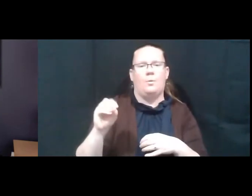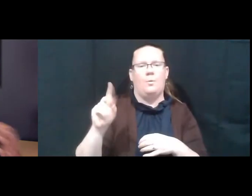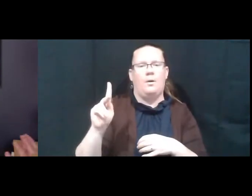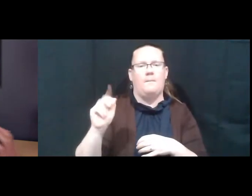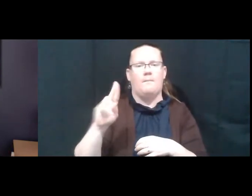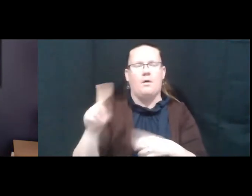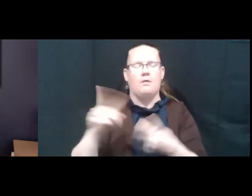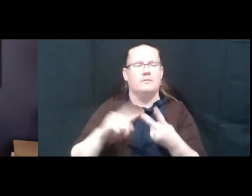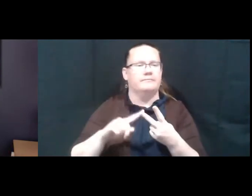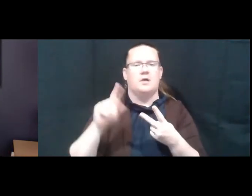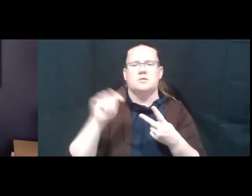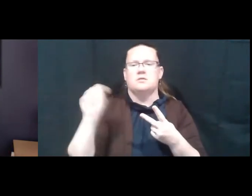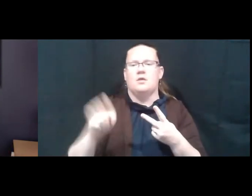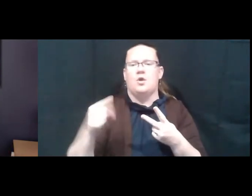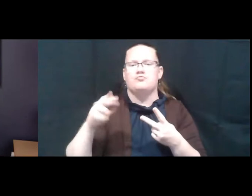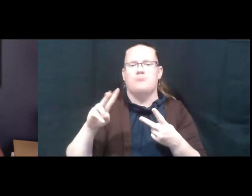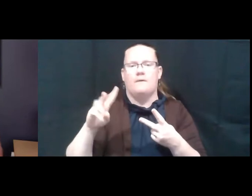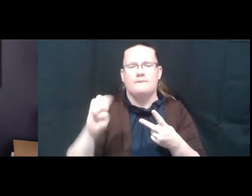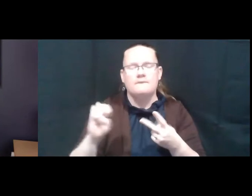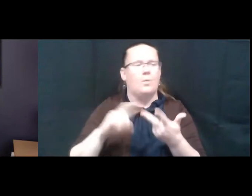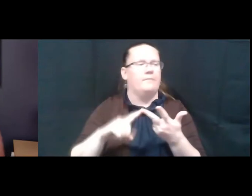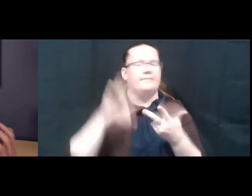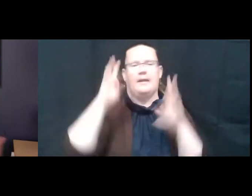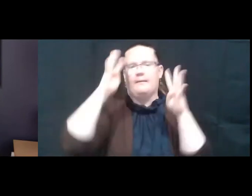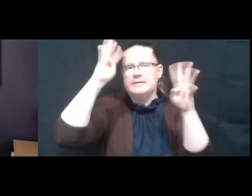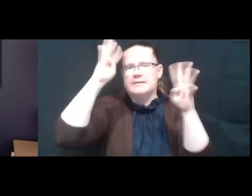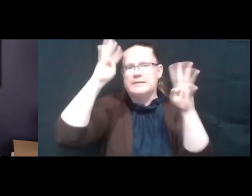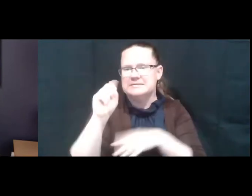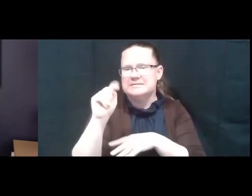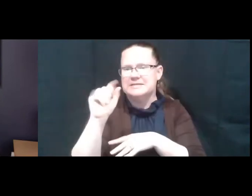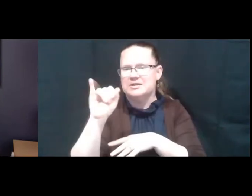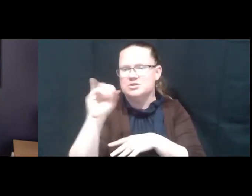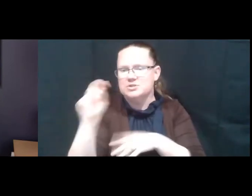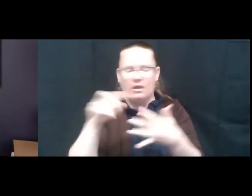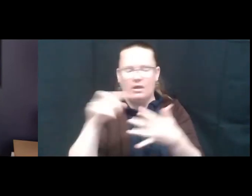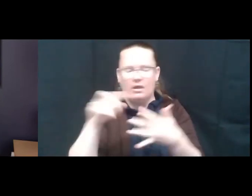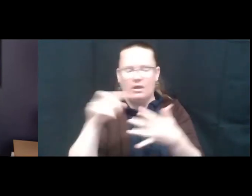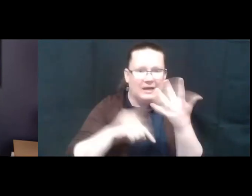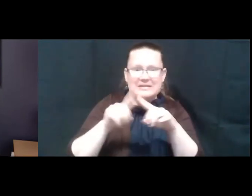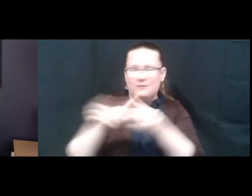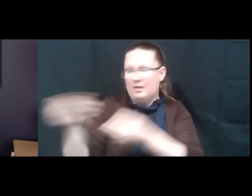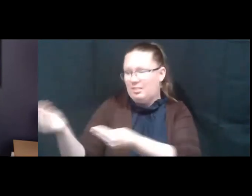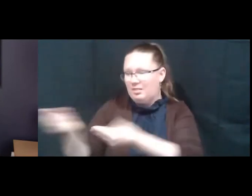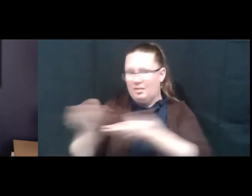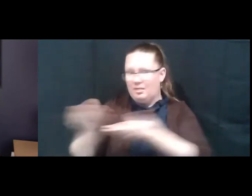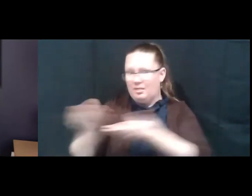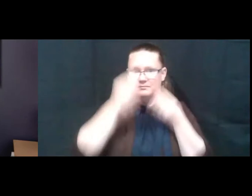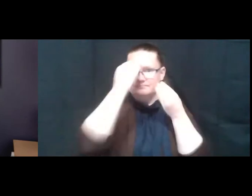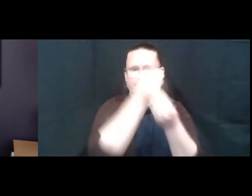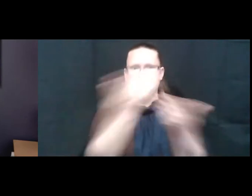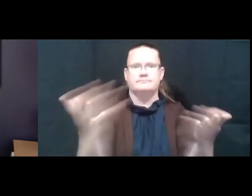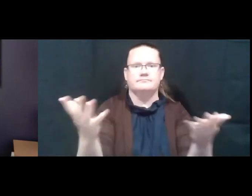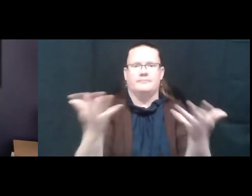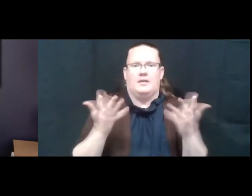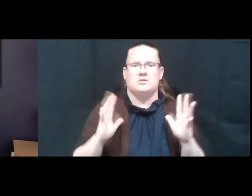the Department of Health or Imagination Station or the Arts Commission, I'm just sharing that back out just because it's what